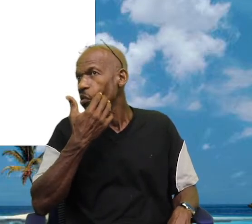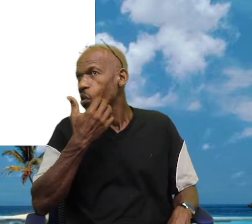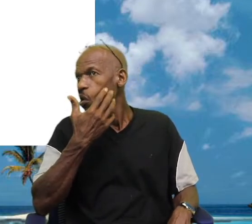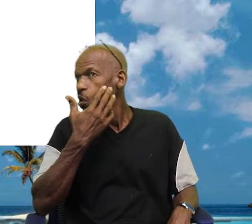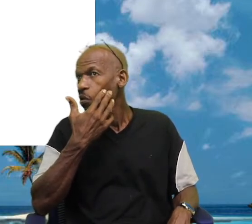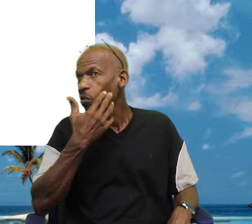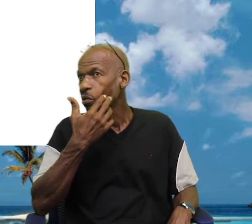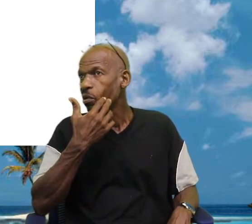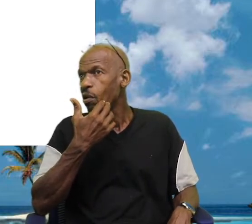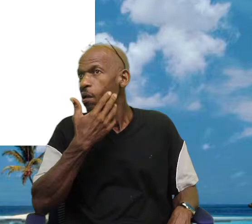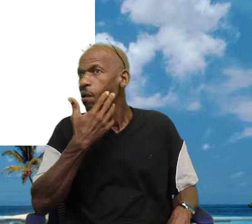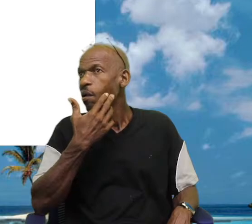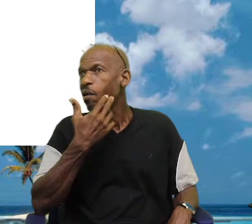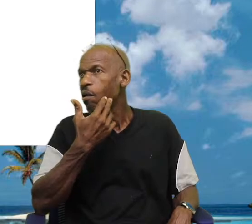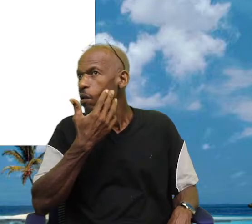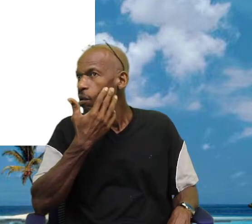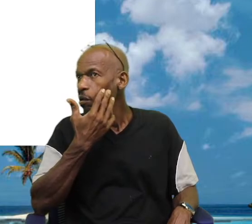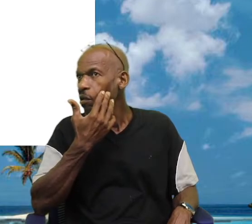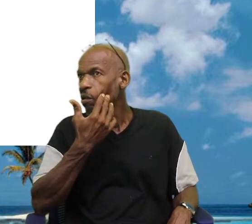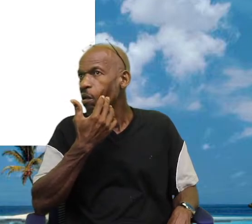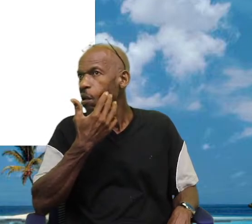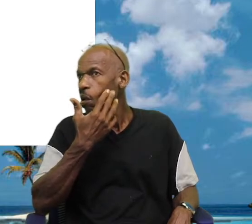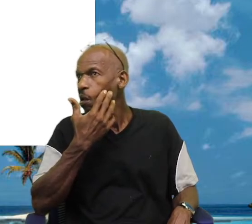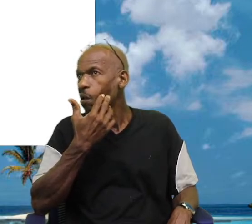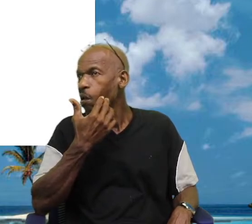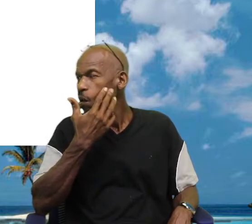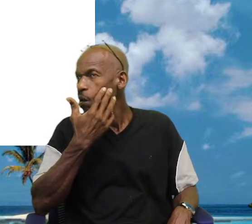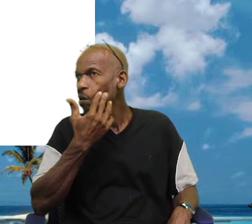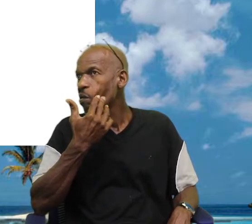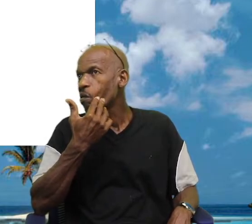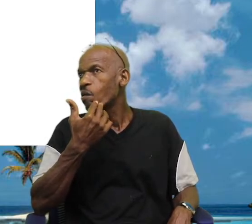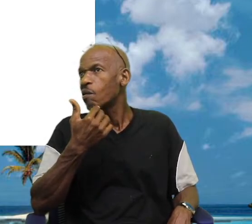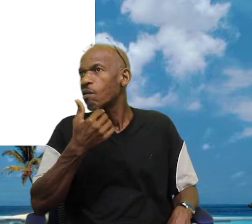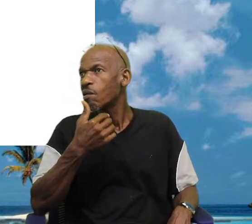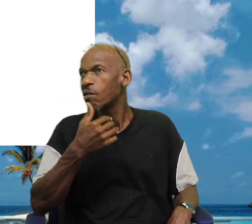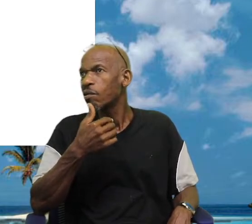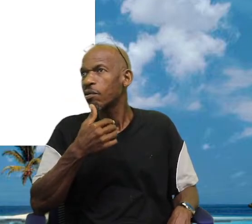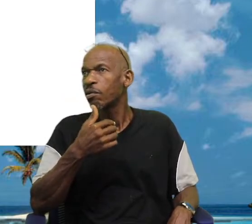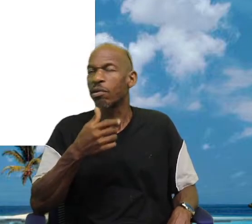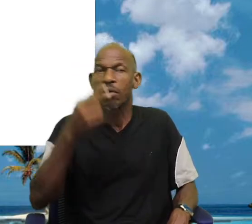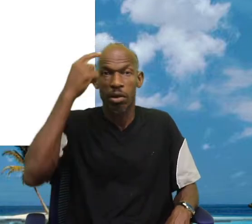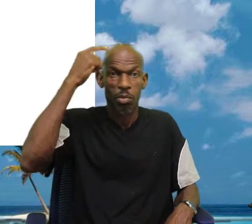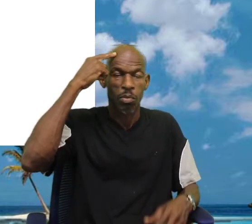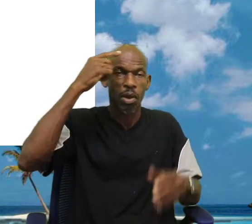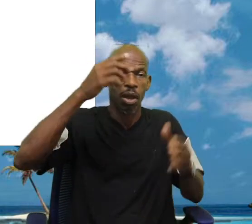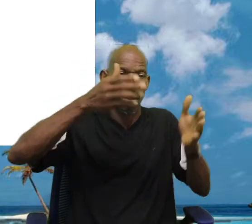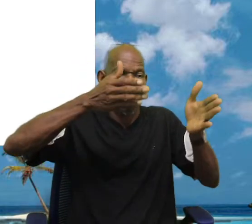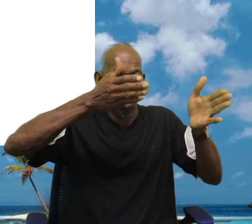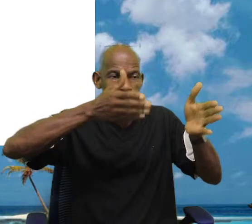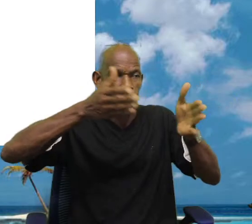the order of this the words in the sentence. You have noun